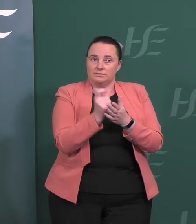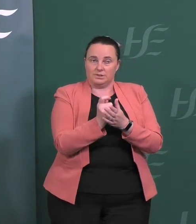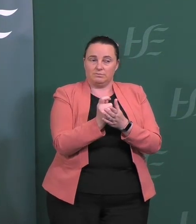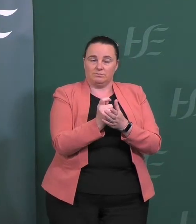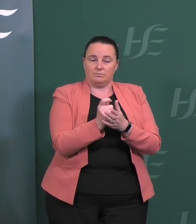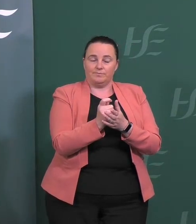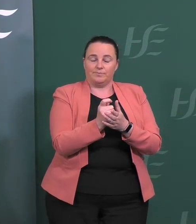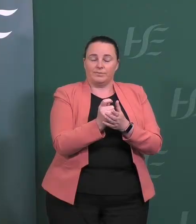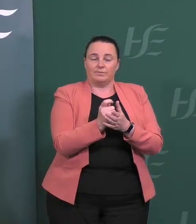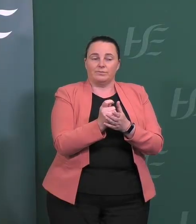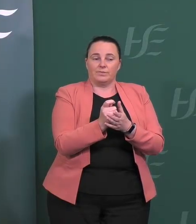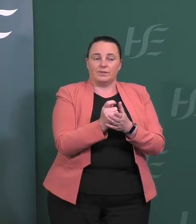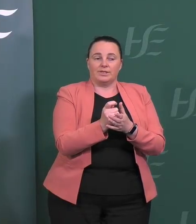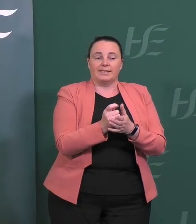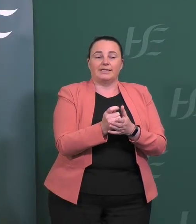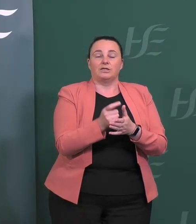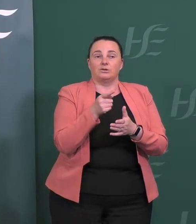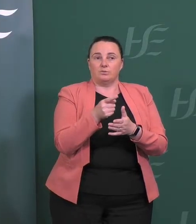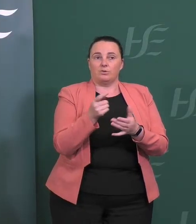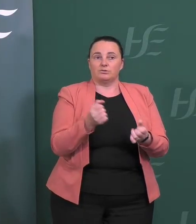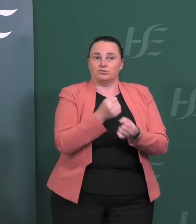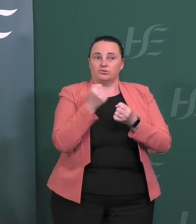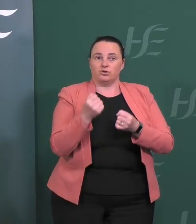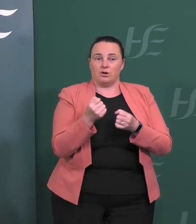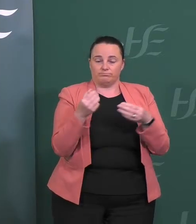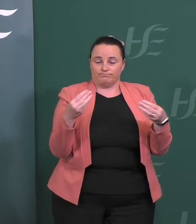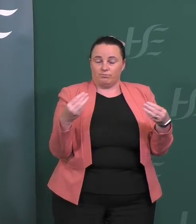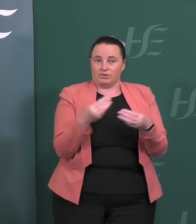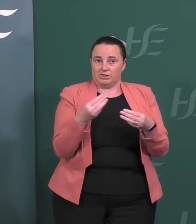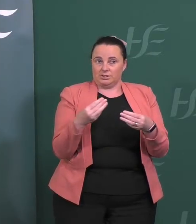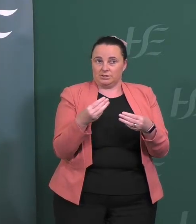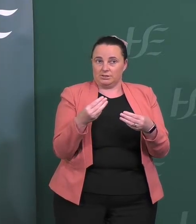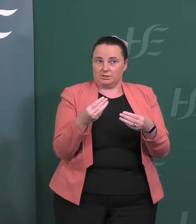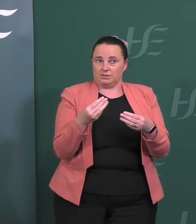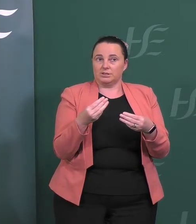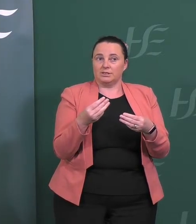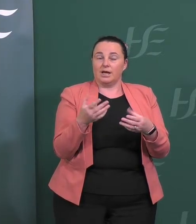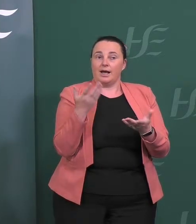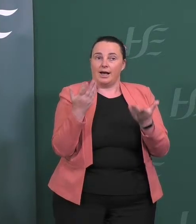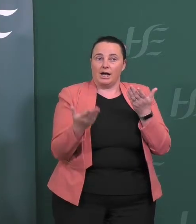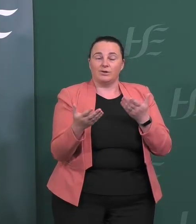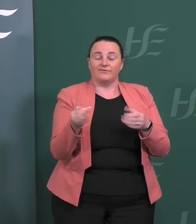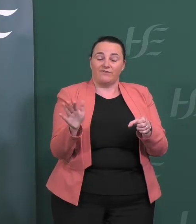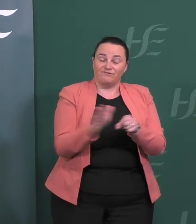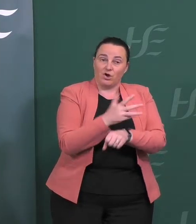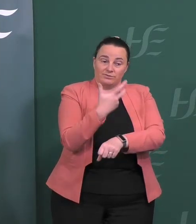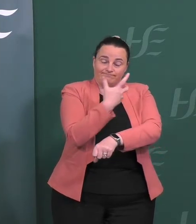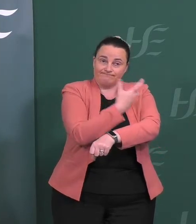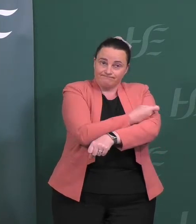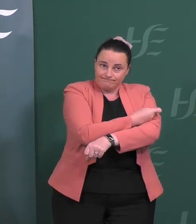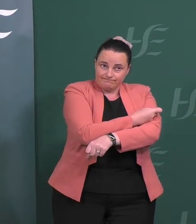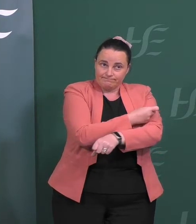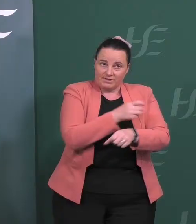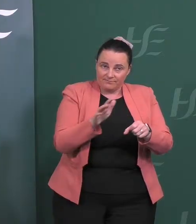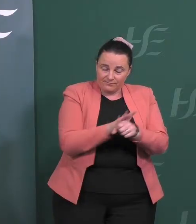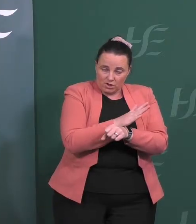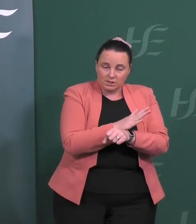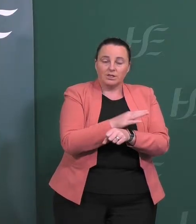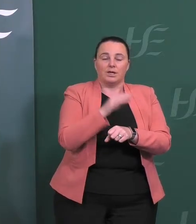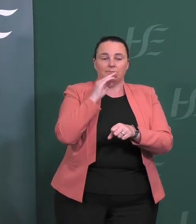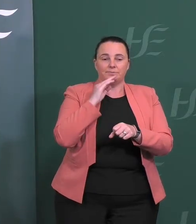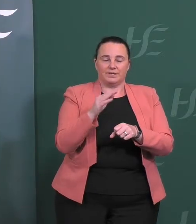are stronger, much stronger protected from being hospitalised once you are fully vaccinated. So please do take up this